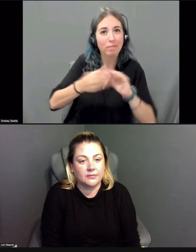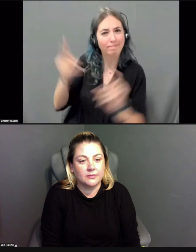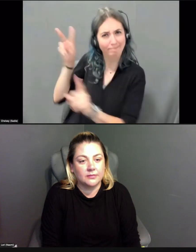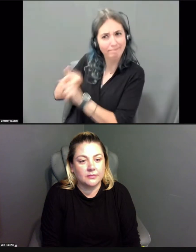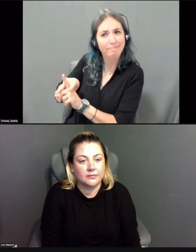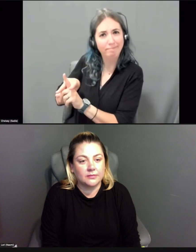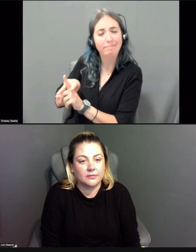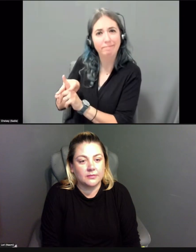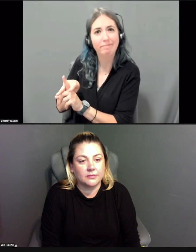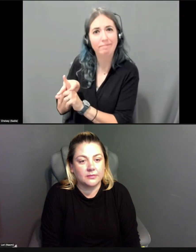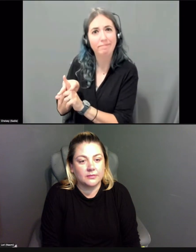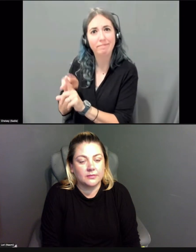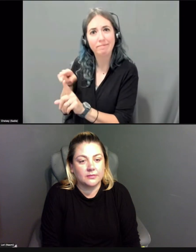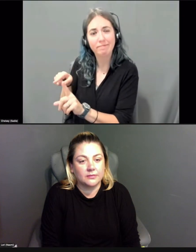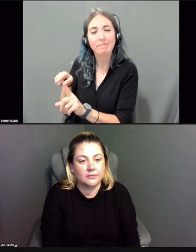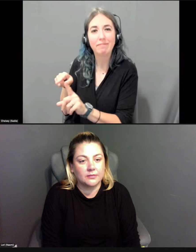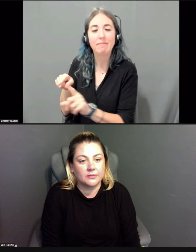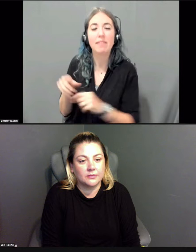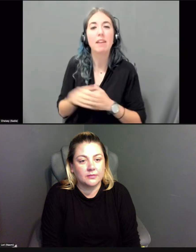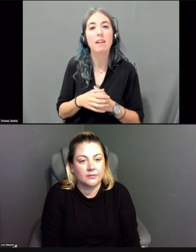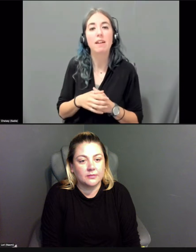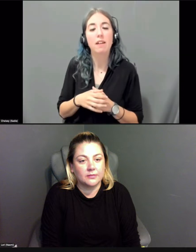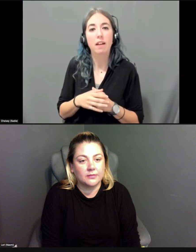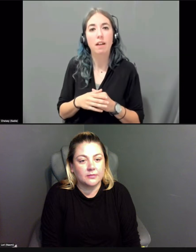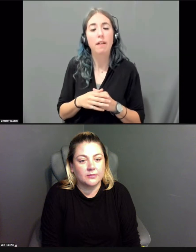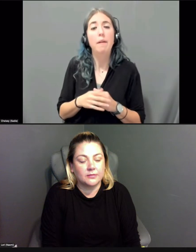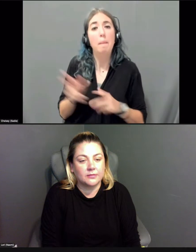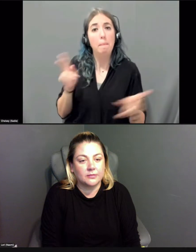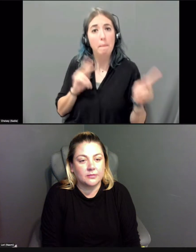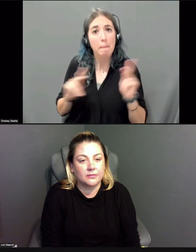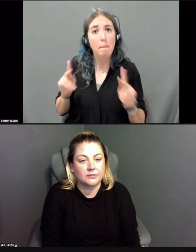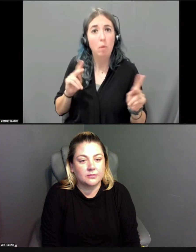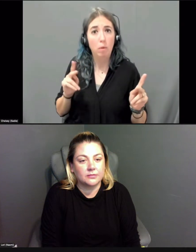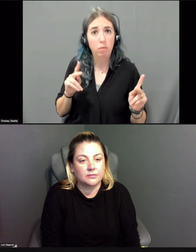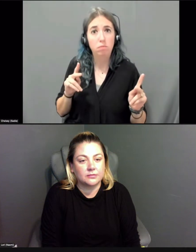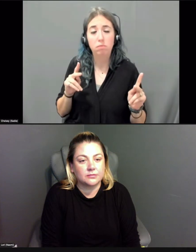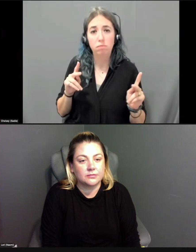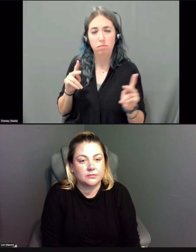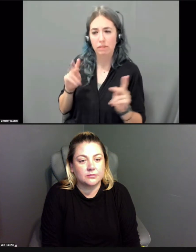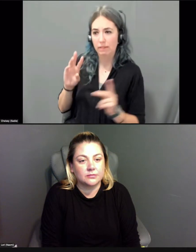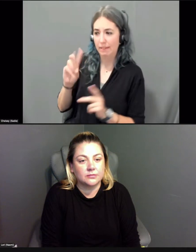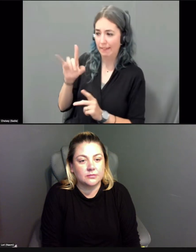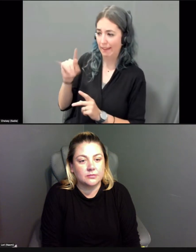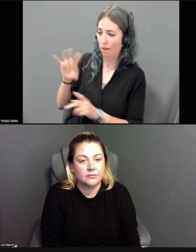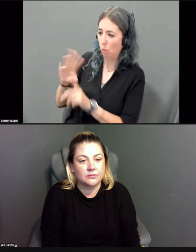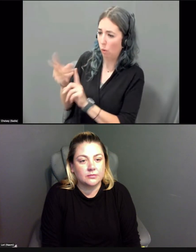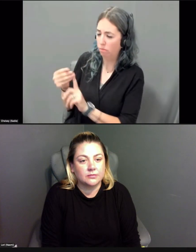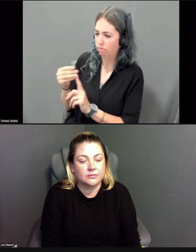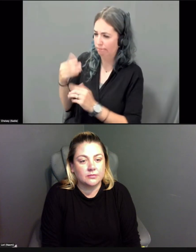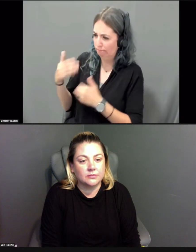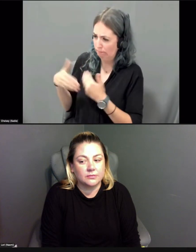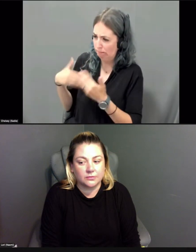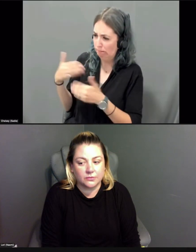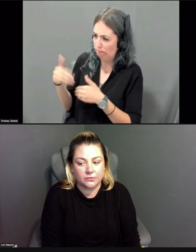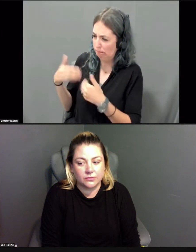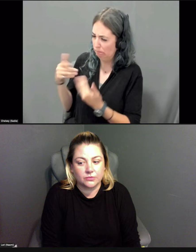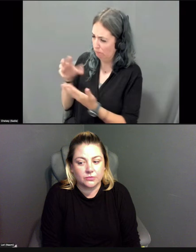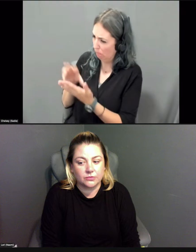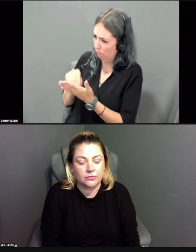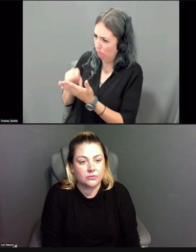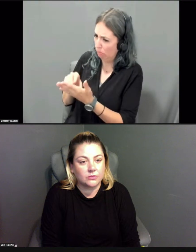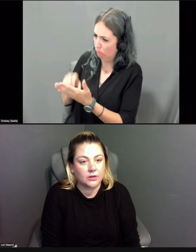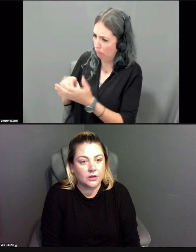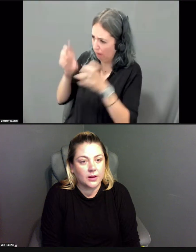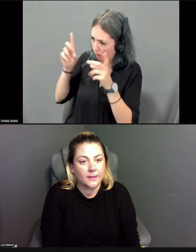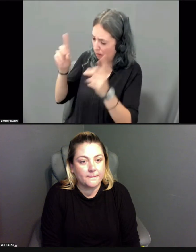who are just in the beginning stages of learning about diet culture and things like intuitive eating and just all